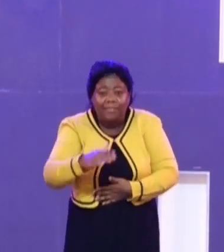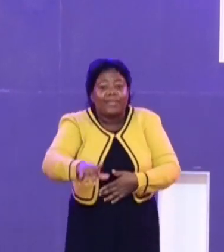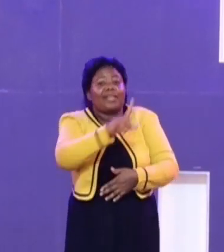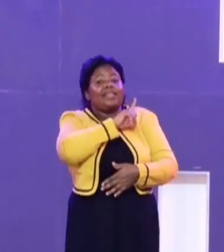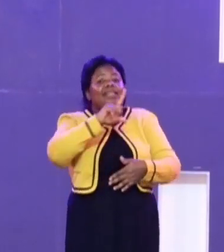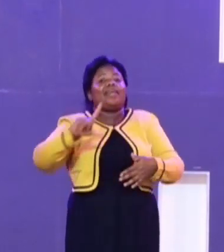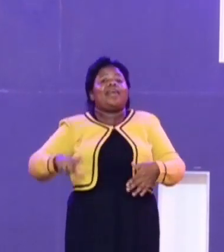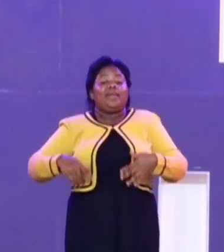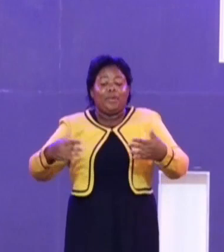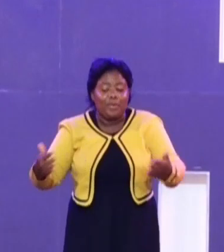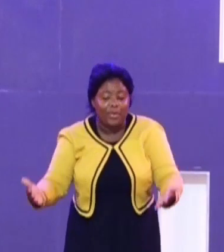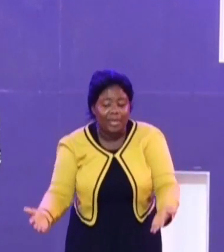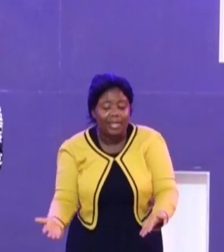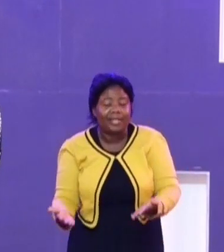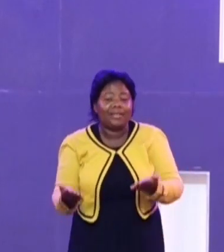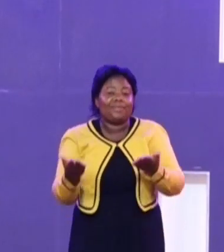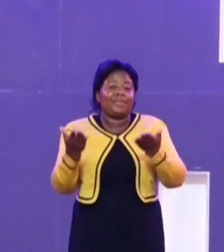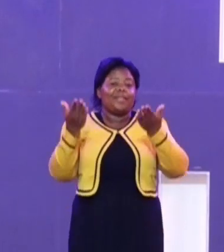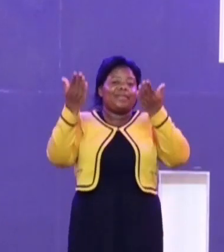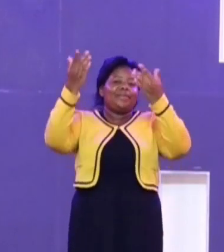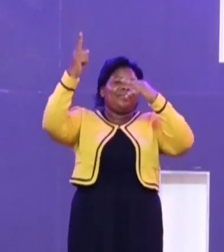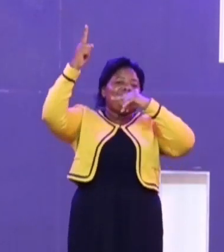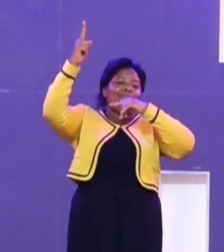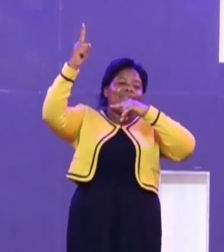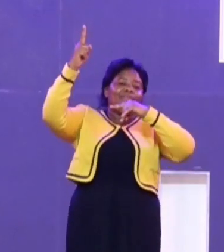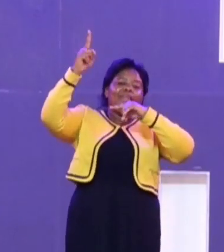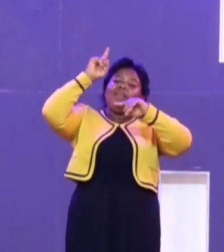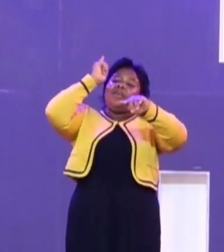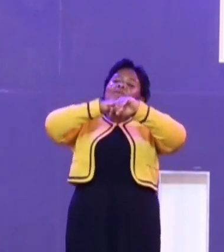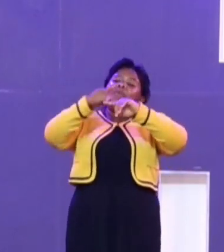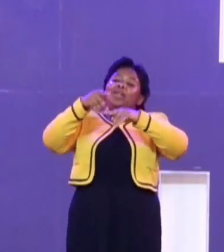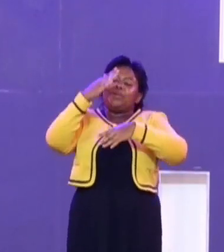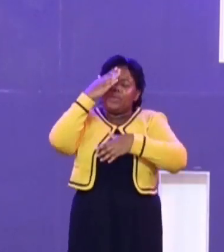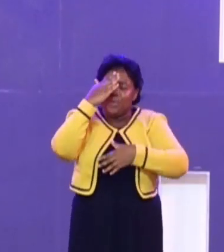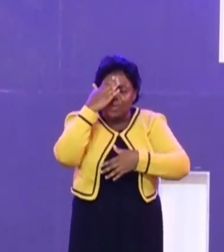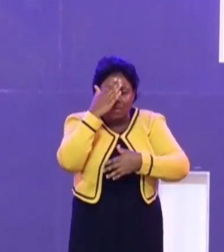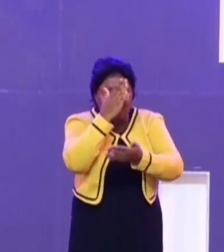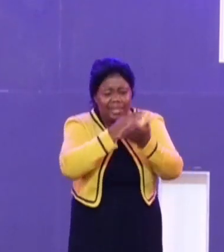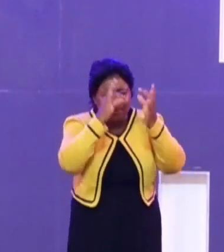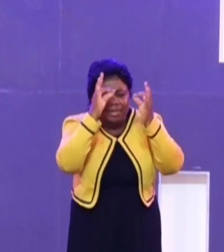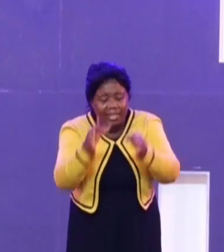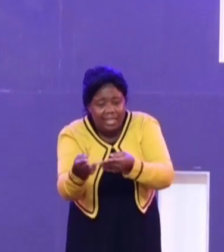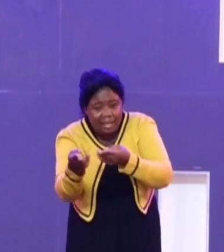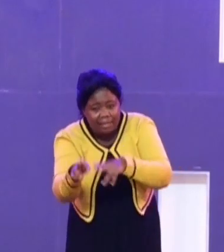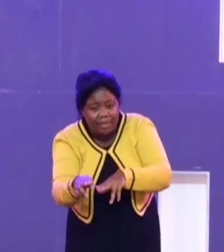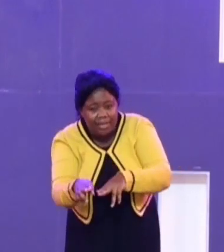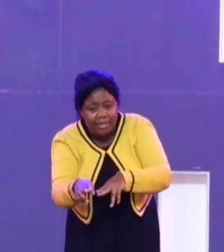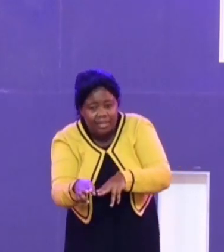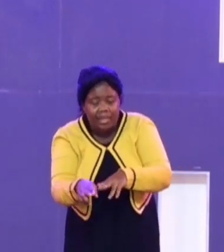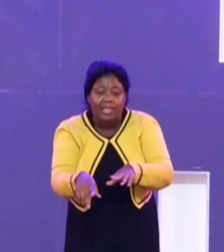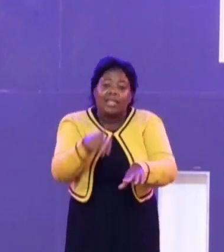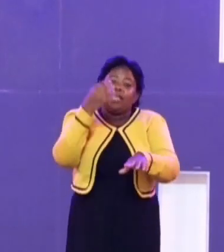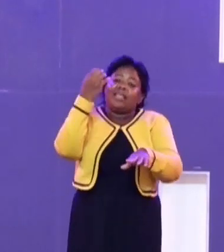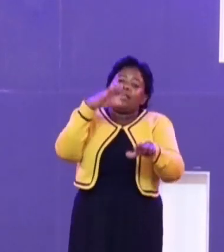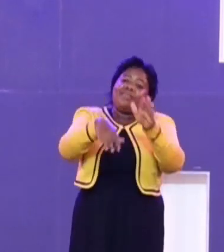komo kumuyimusha. That is the mother Lord raised him. Waliwe chibao mutuwe weto waza. There is something that happens when a person humbles Singa themselves.